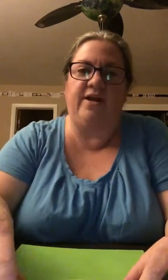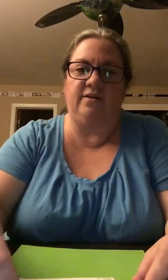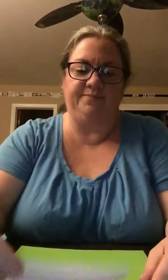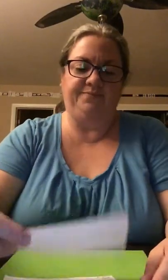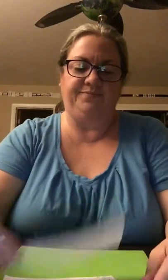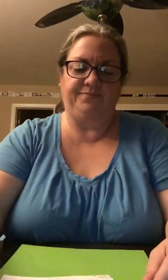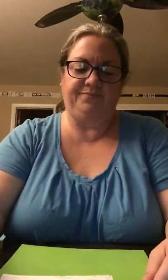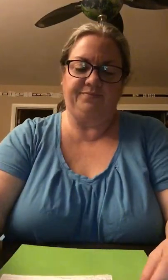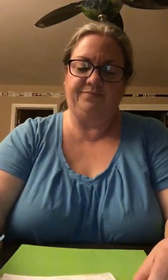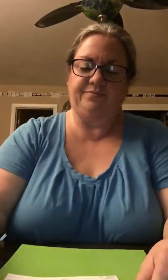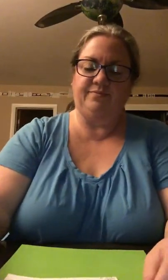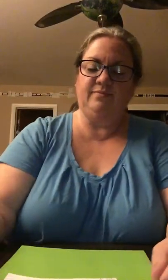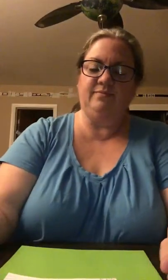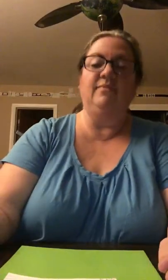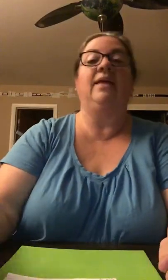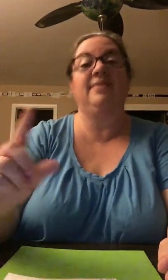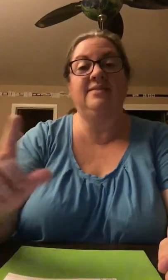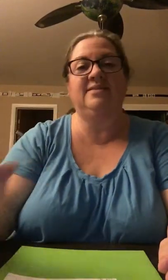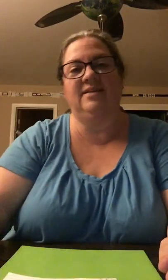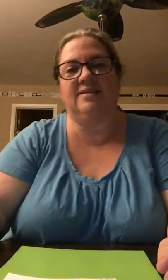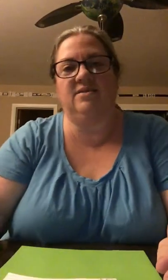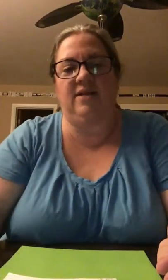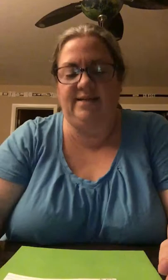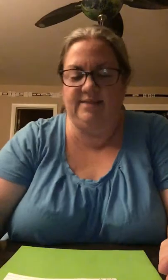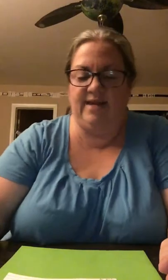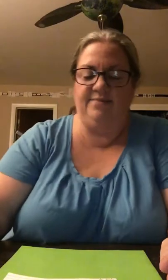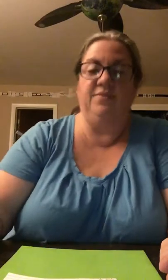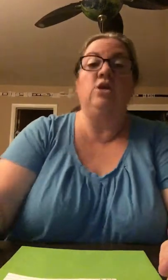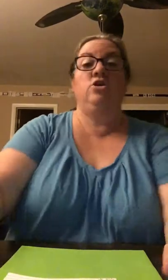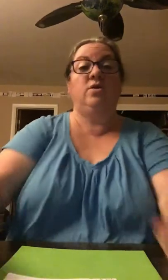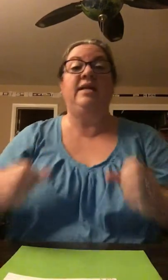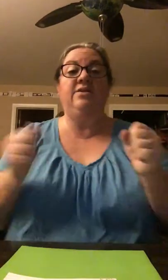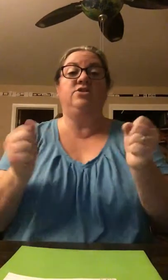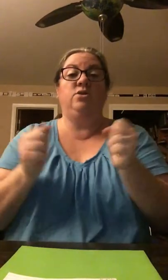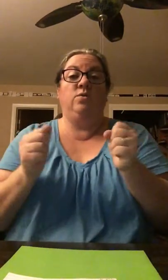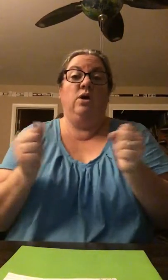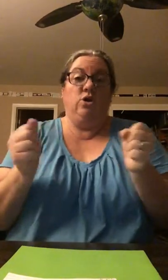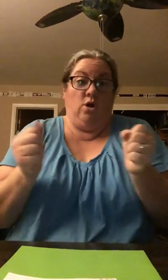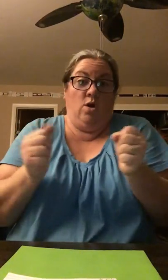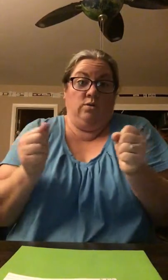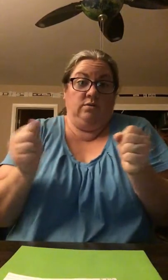Refrigerator. This is a lexicalized sign. You can either do cold